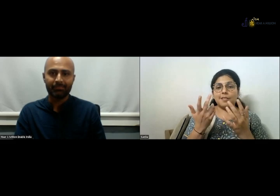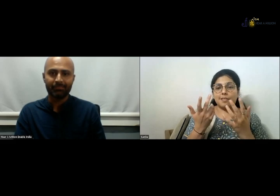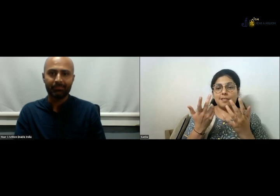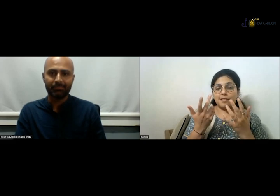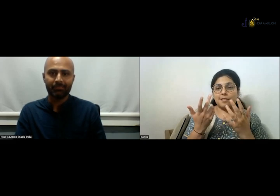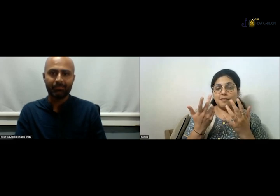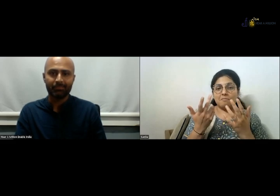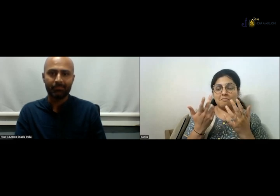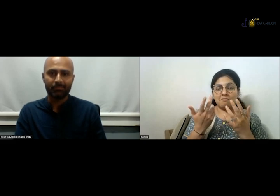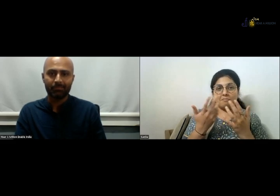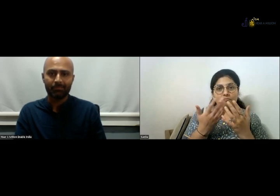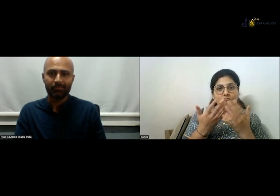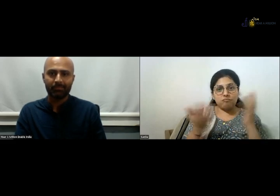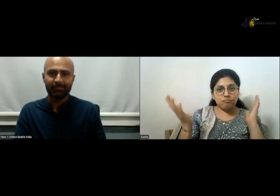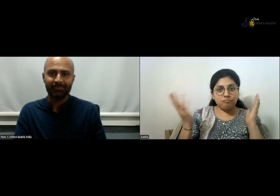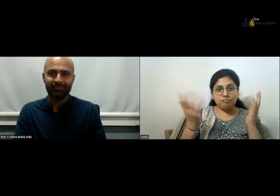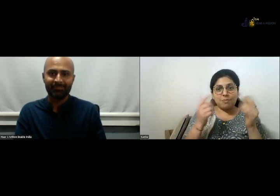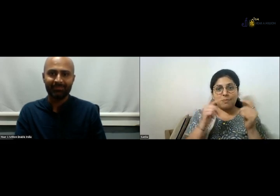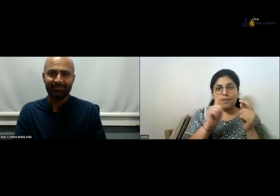Sudamani.